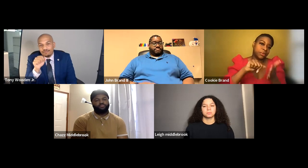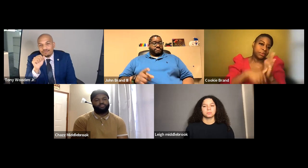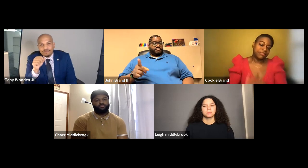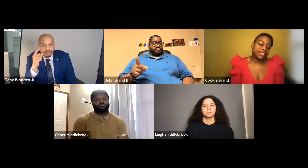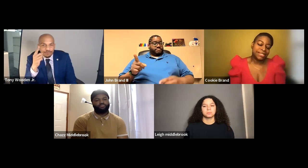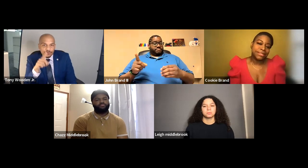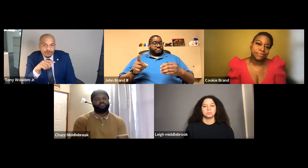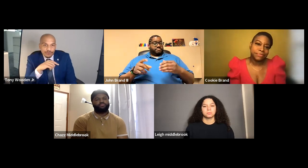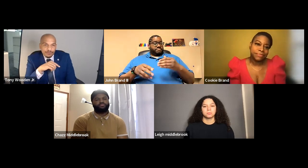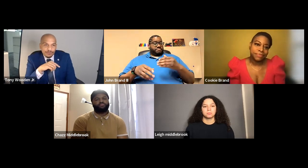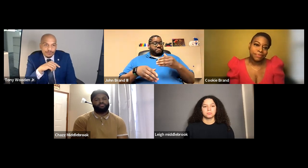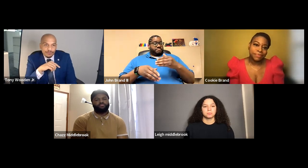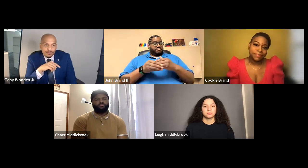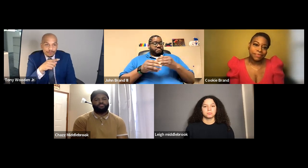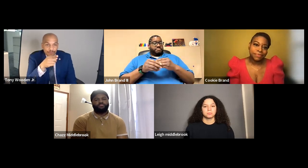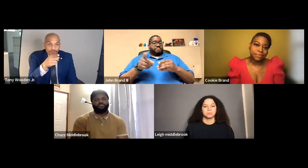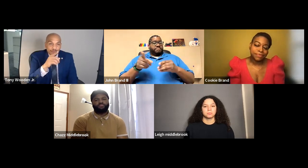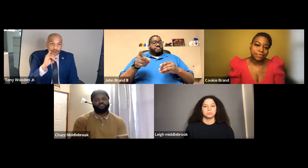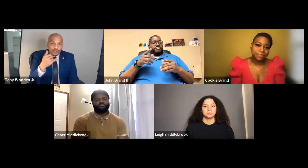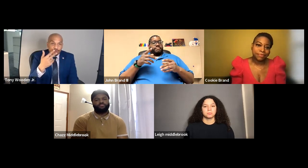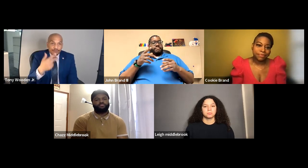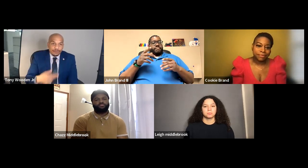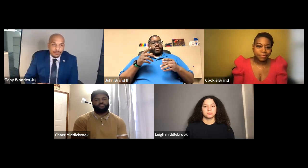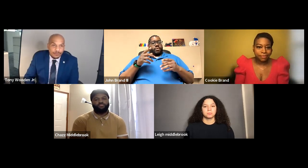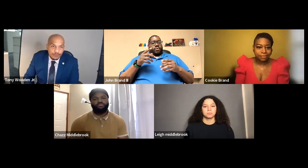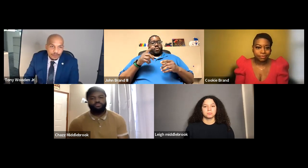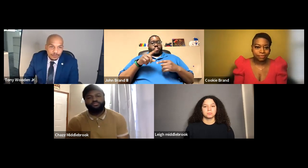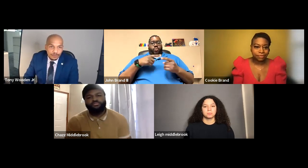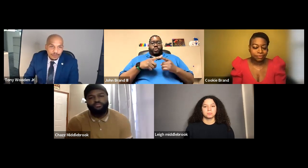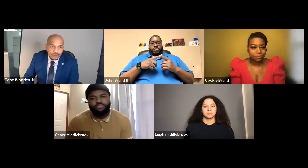and it's crucial in developmental years. J3, go ahead.